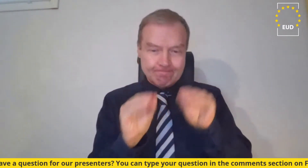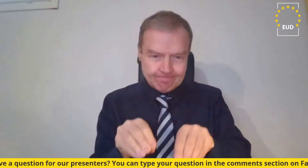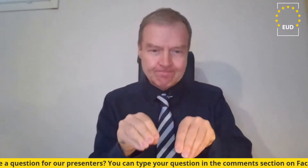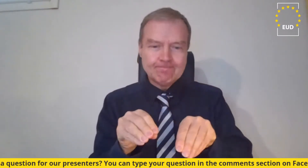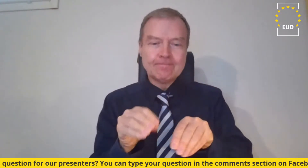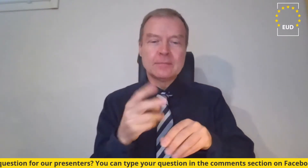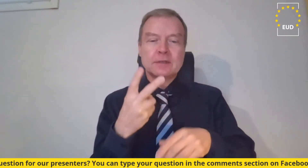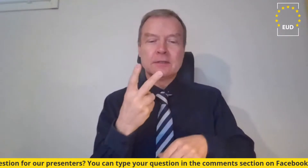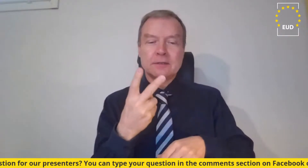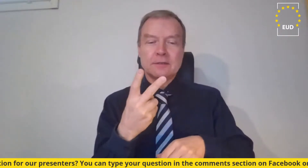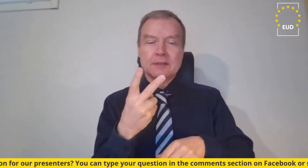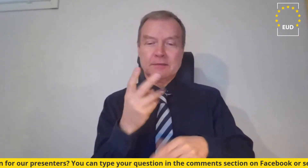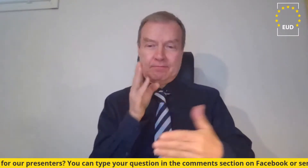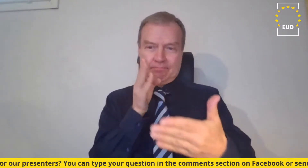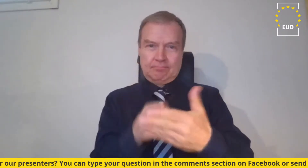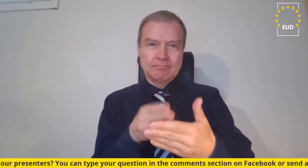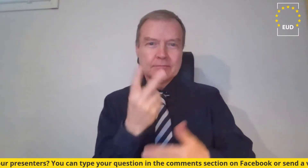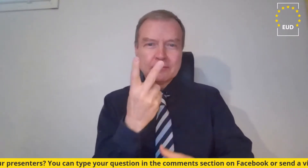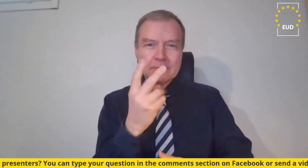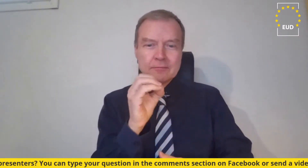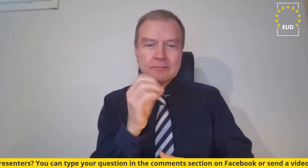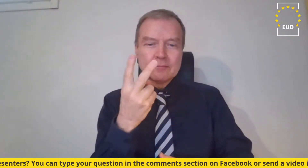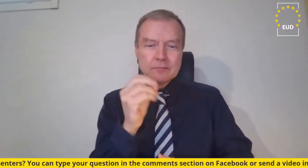The AVMS directive was adopted in